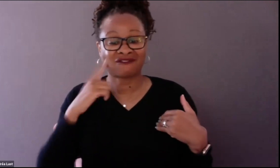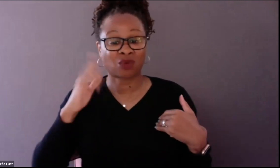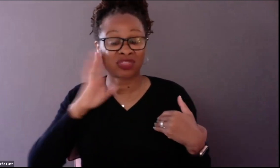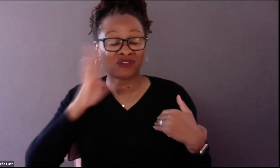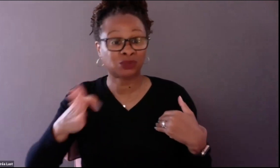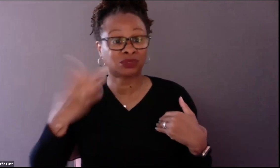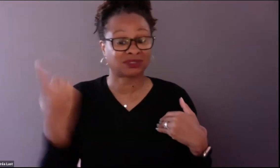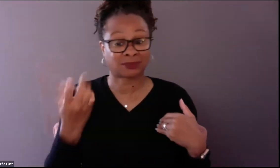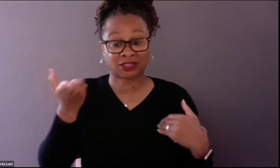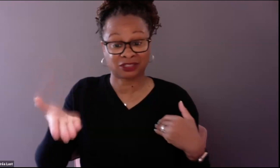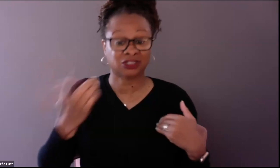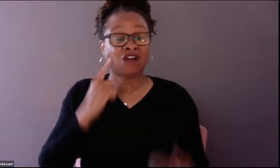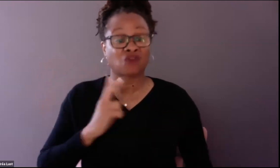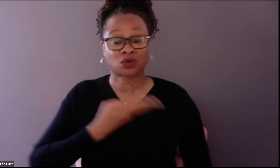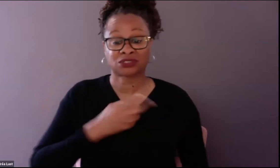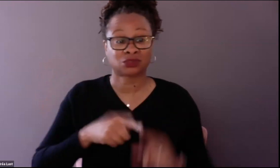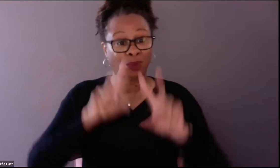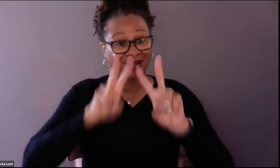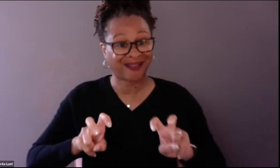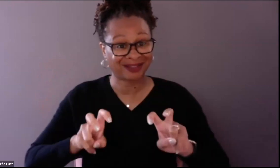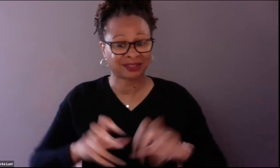there for us to analyze